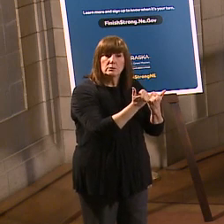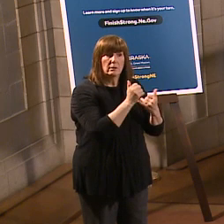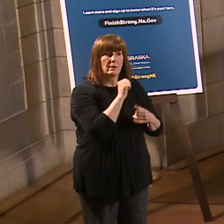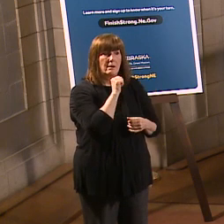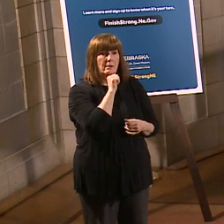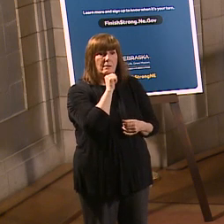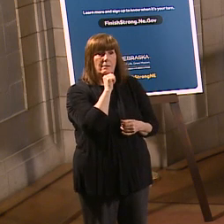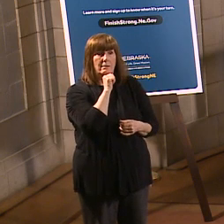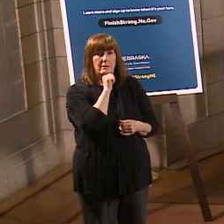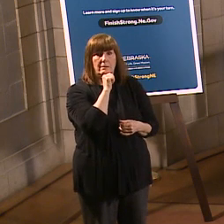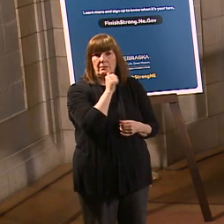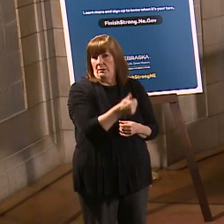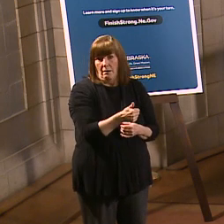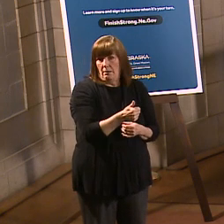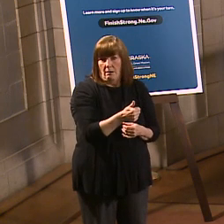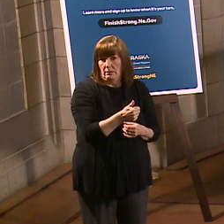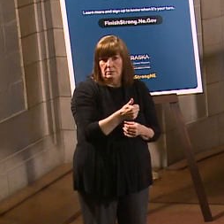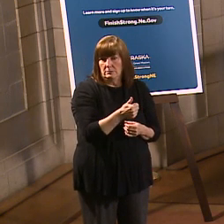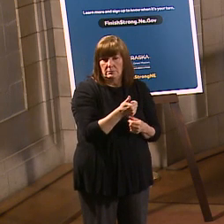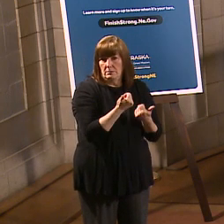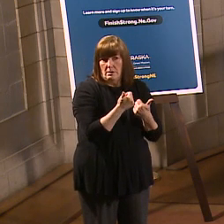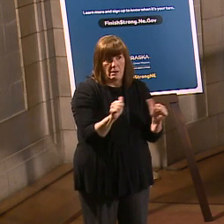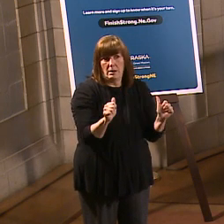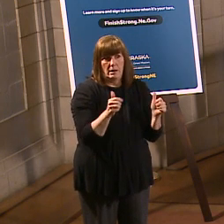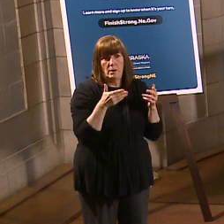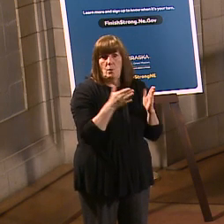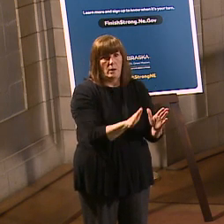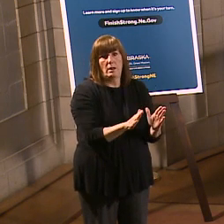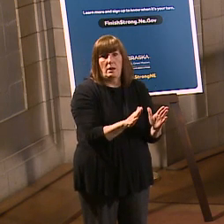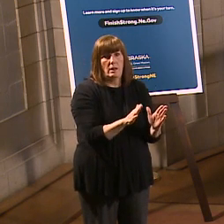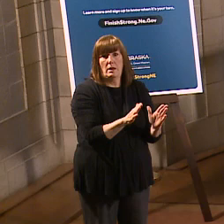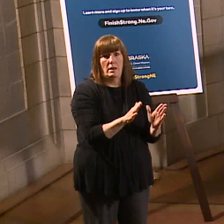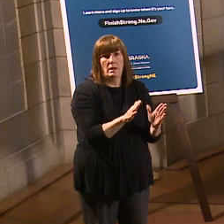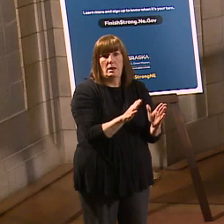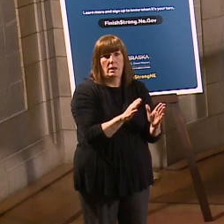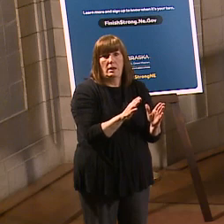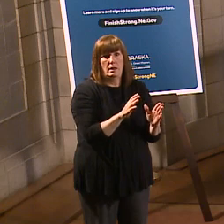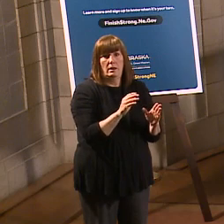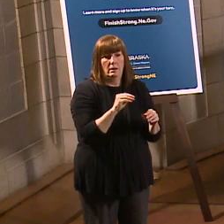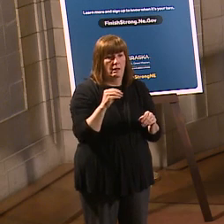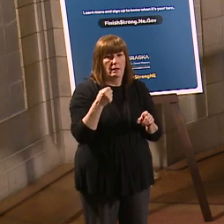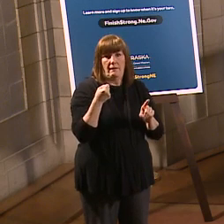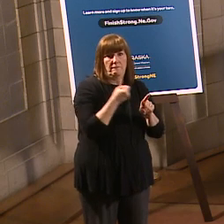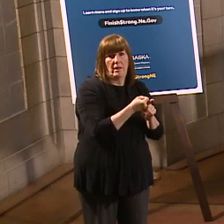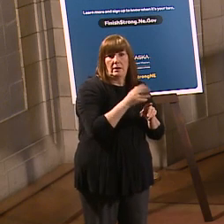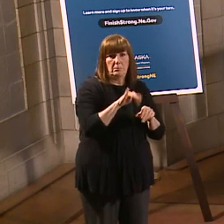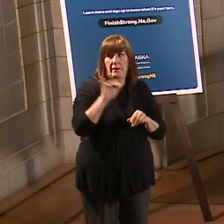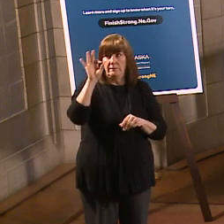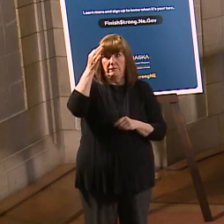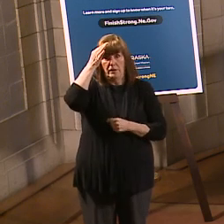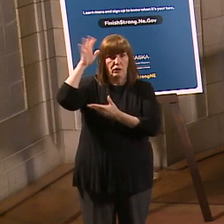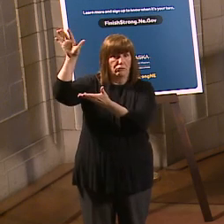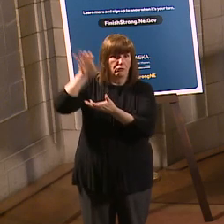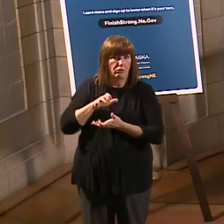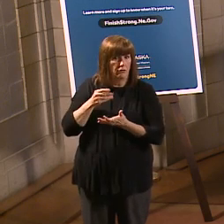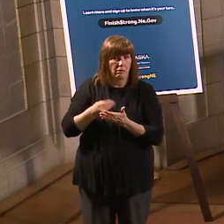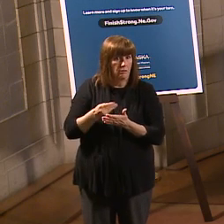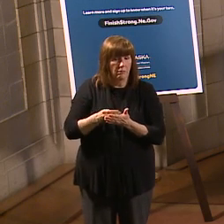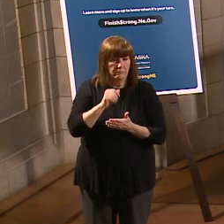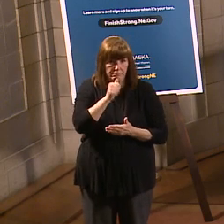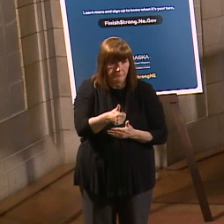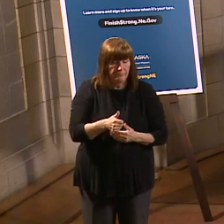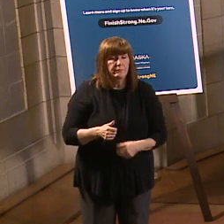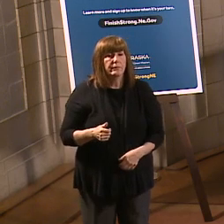being enabled at all in any way, shape, or form by the federal stimulus package. So, and I think I said this